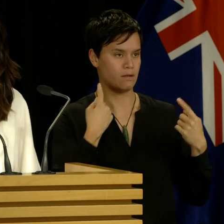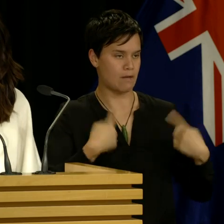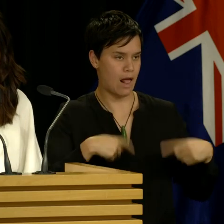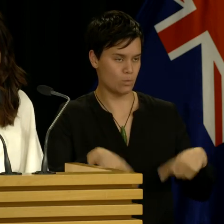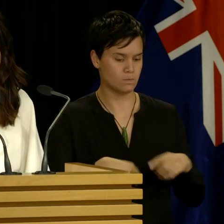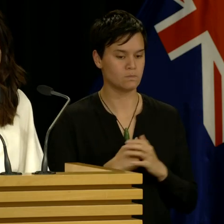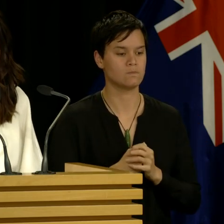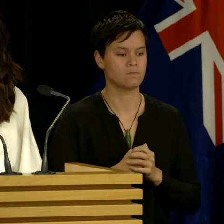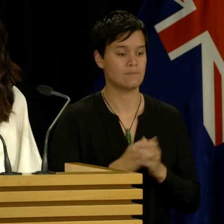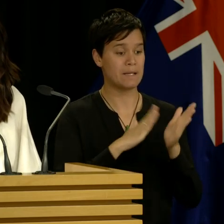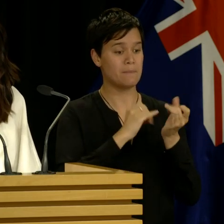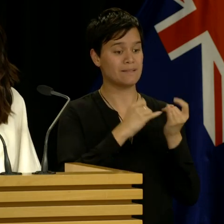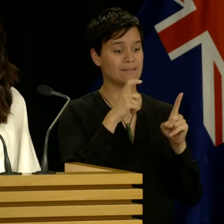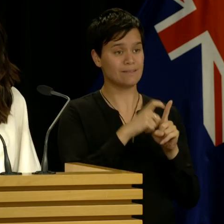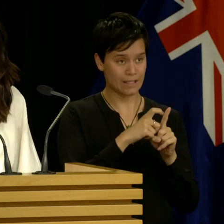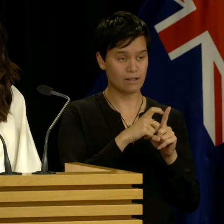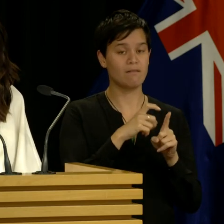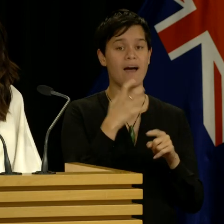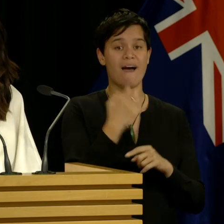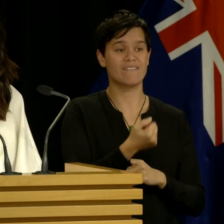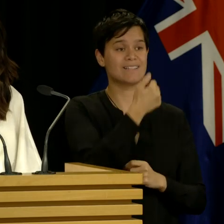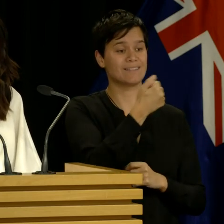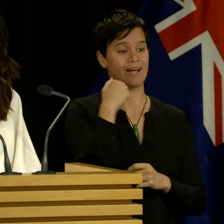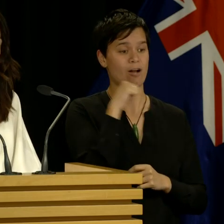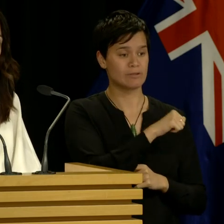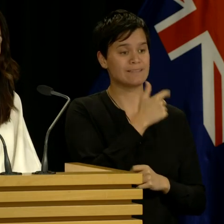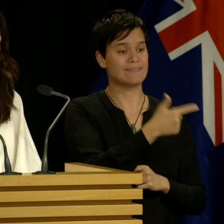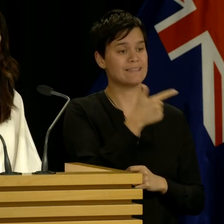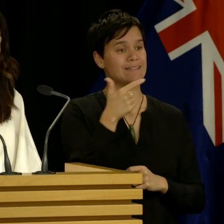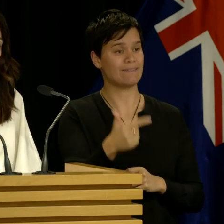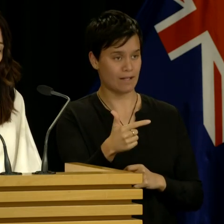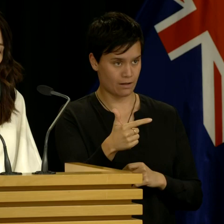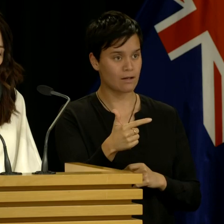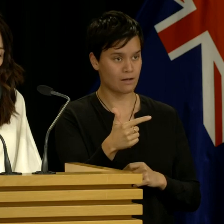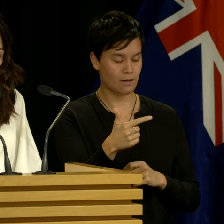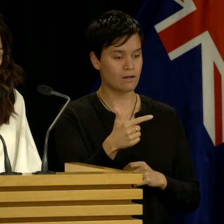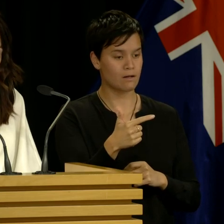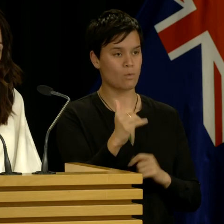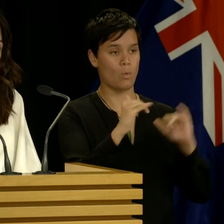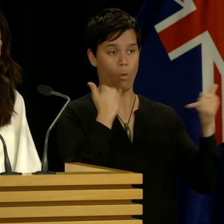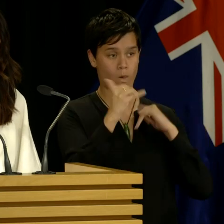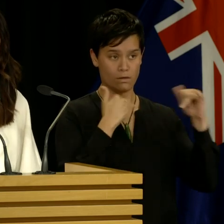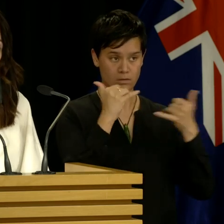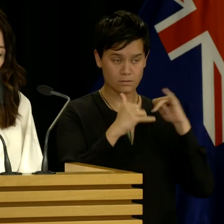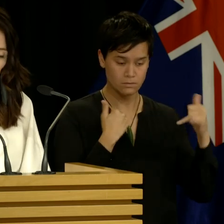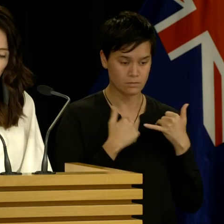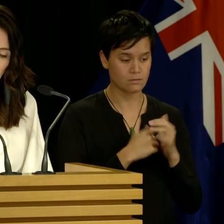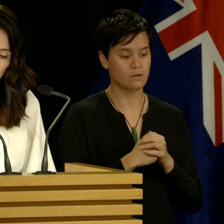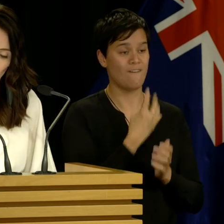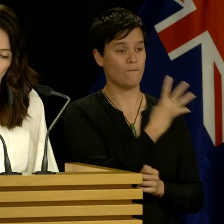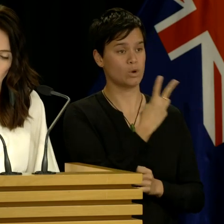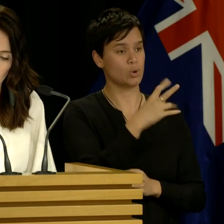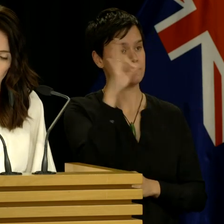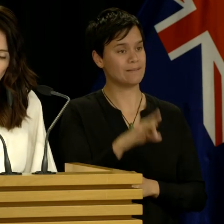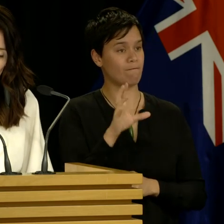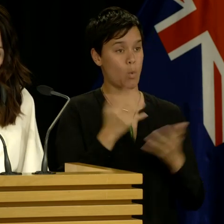who need it. They've had 677 COVID-19 specific calls, 42%